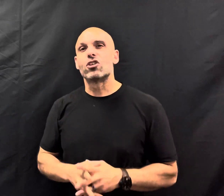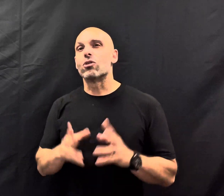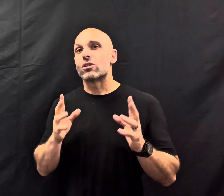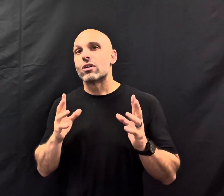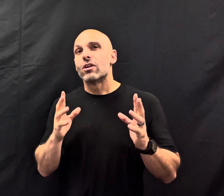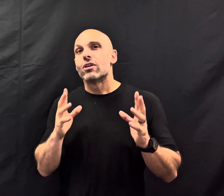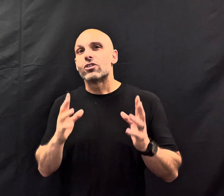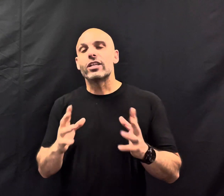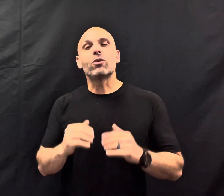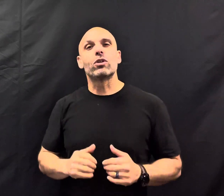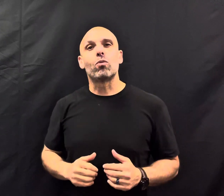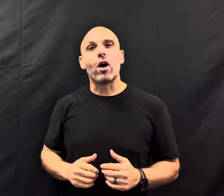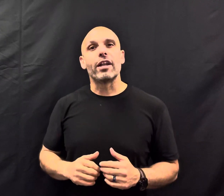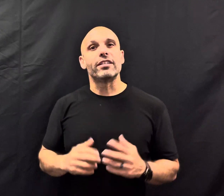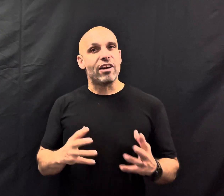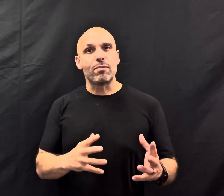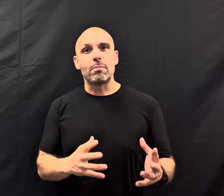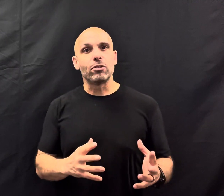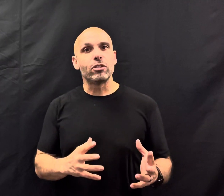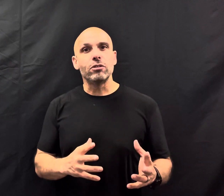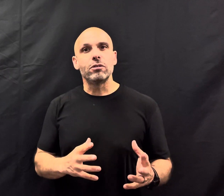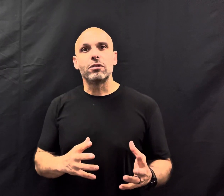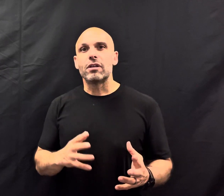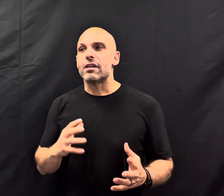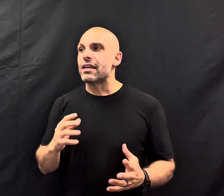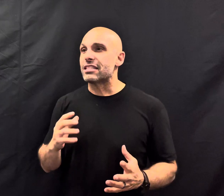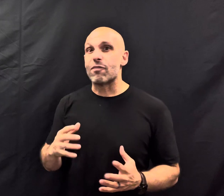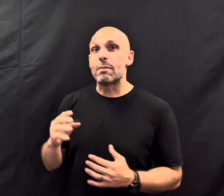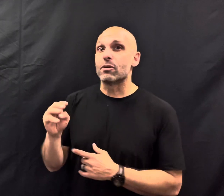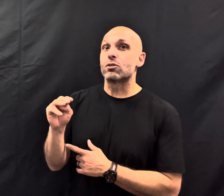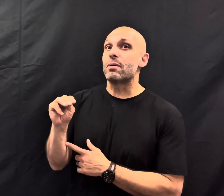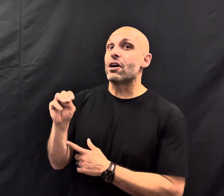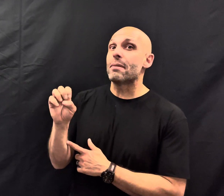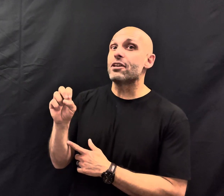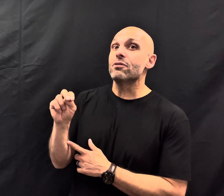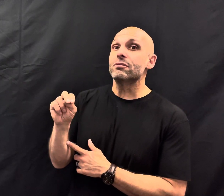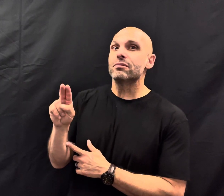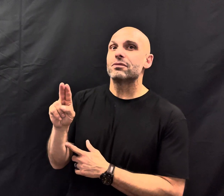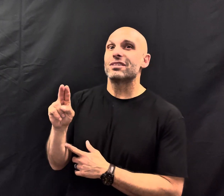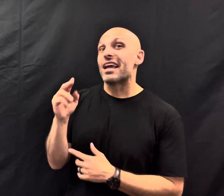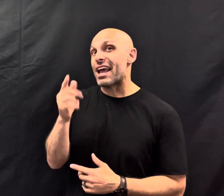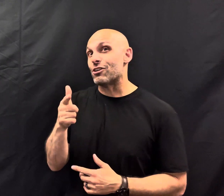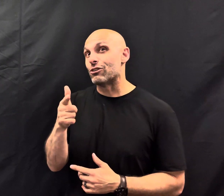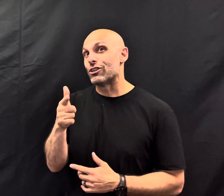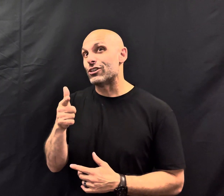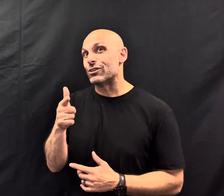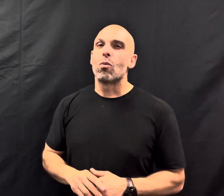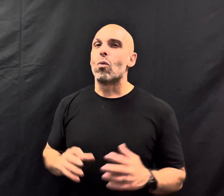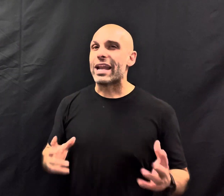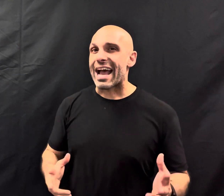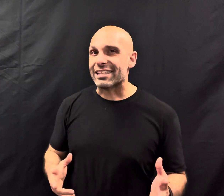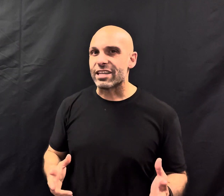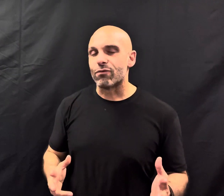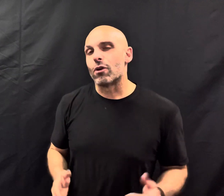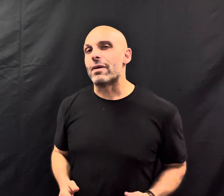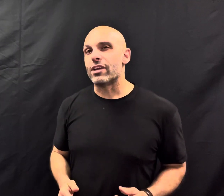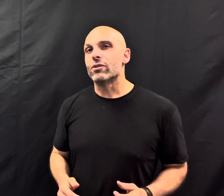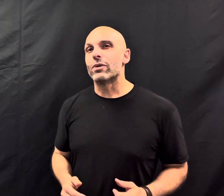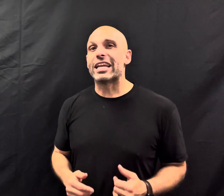So stick with what deaf people do. Deaf people spell menu, and you should too. When asking for a menu, we can ask,